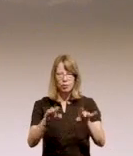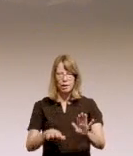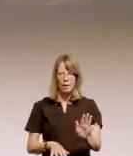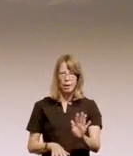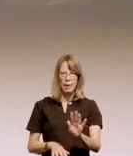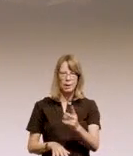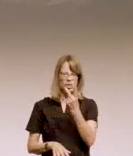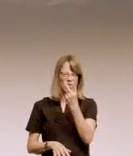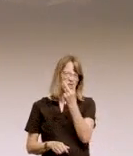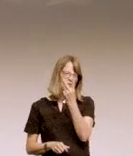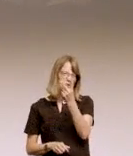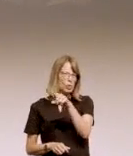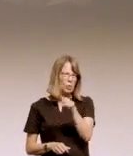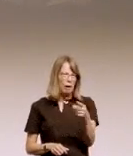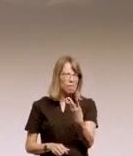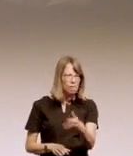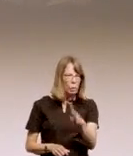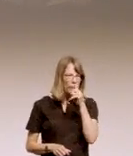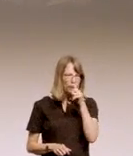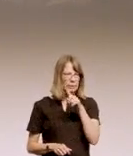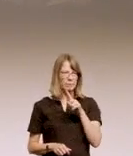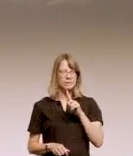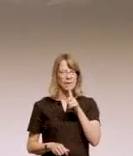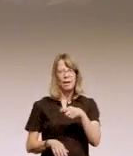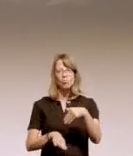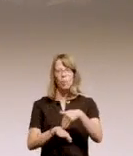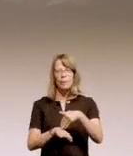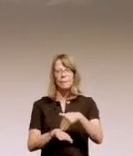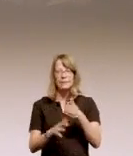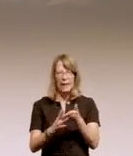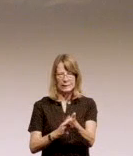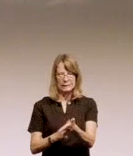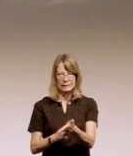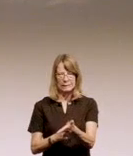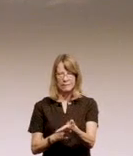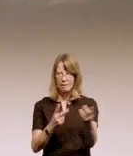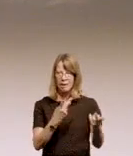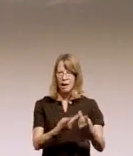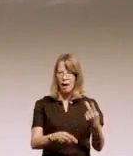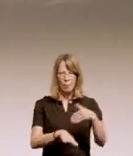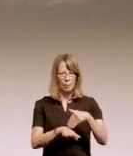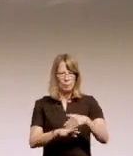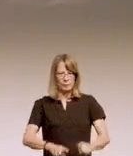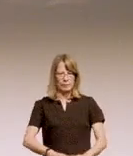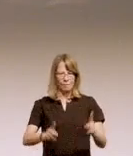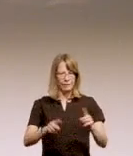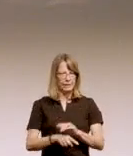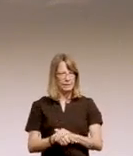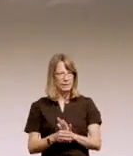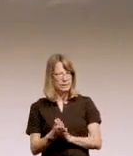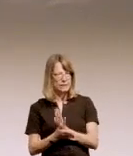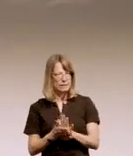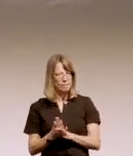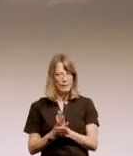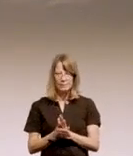were accessibility-related problems. So those problems are starting to form something quite unique to the user versus something experienced by the